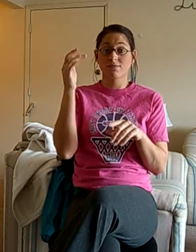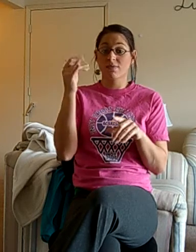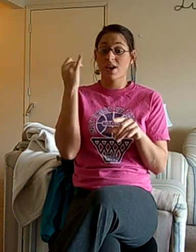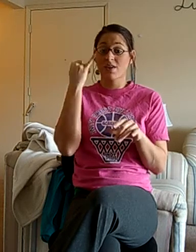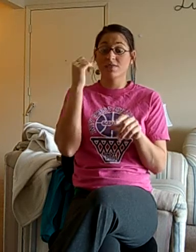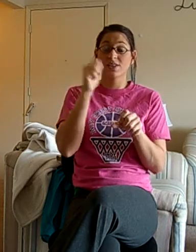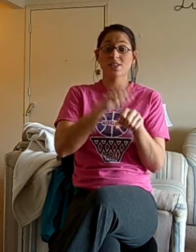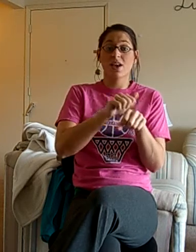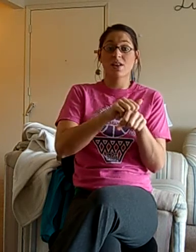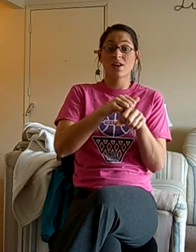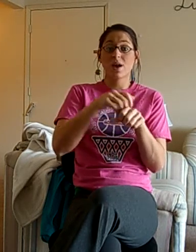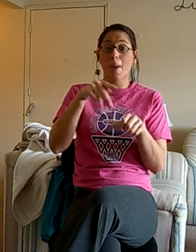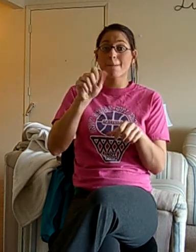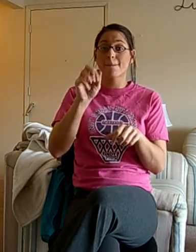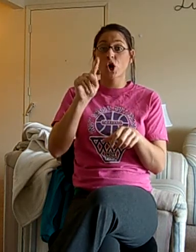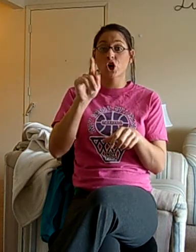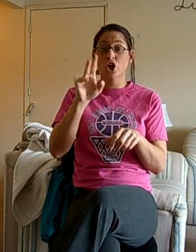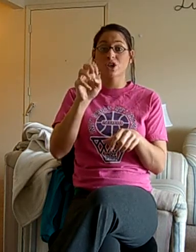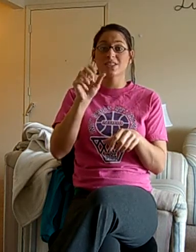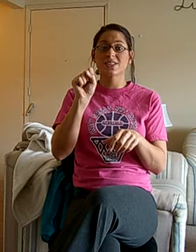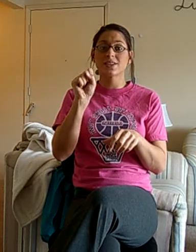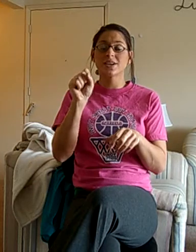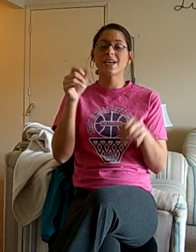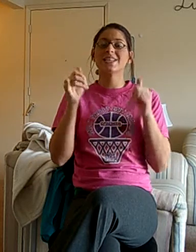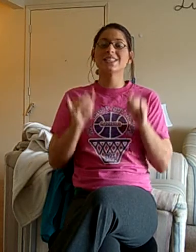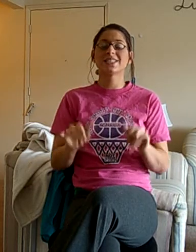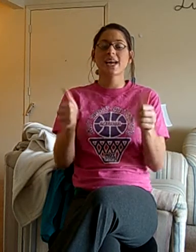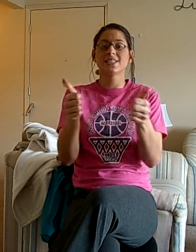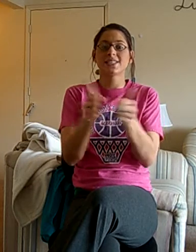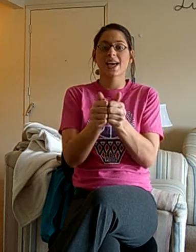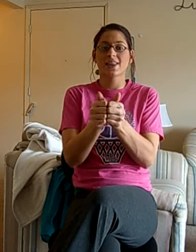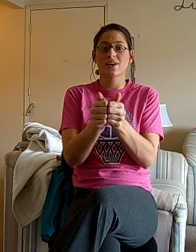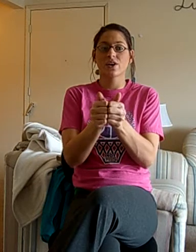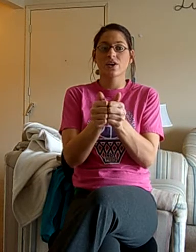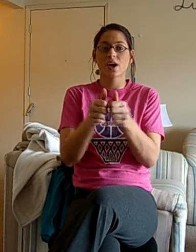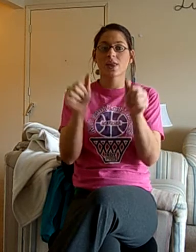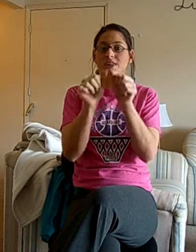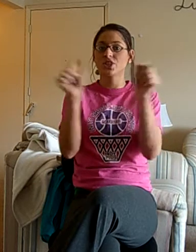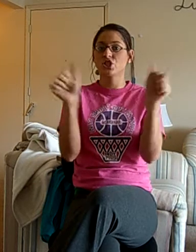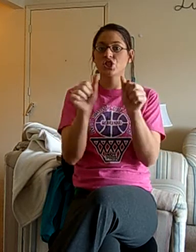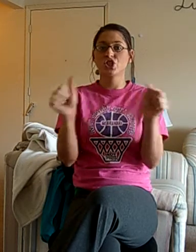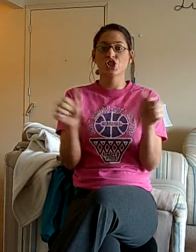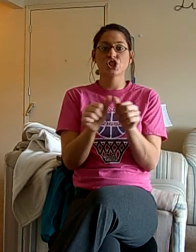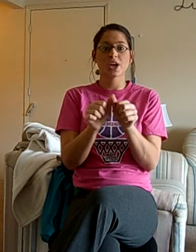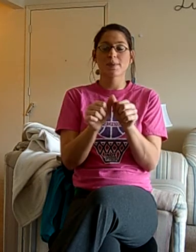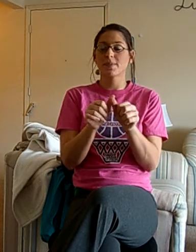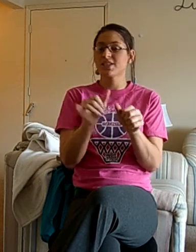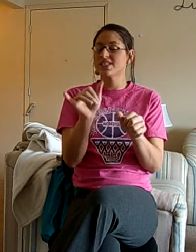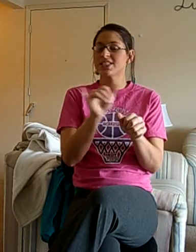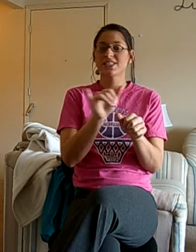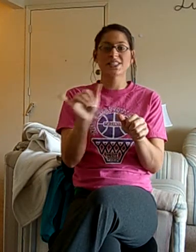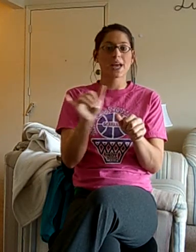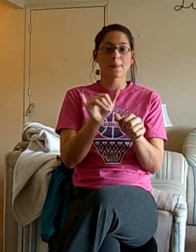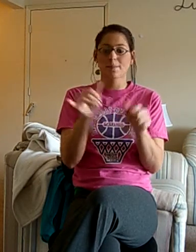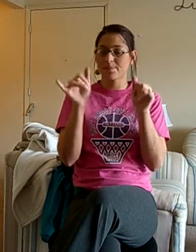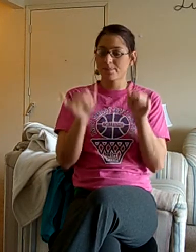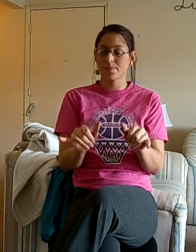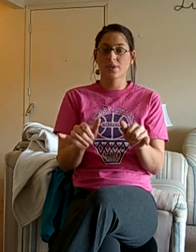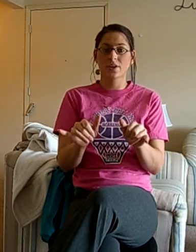going to be held together. The shape is definite, so therefore it does not conform to the